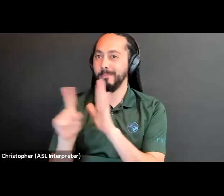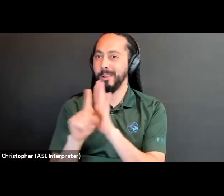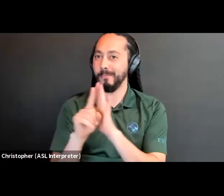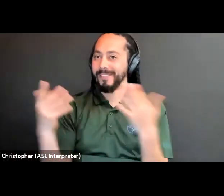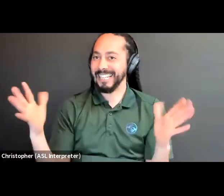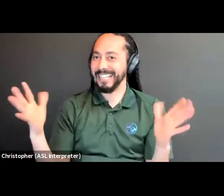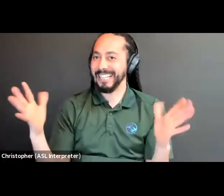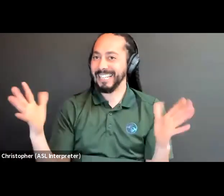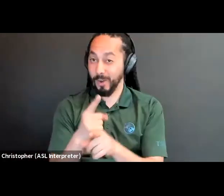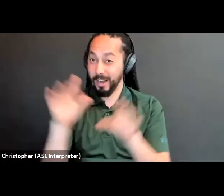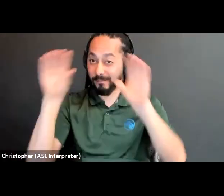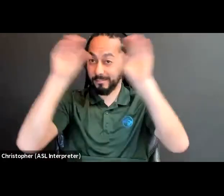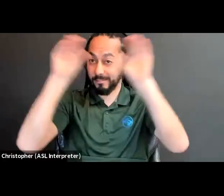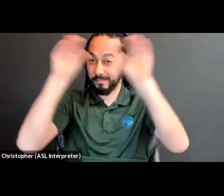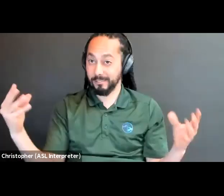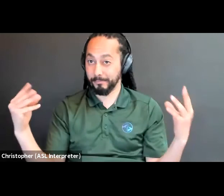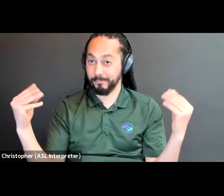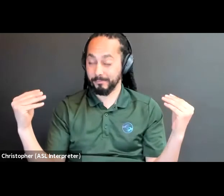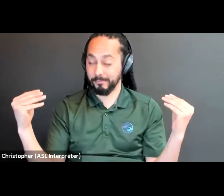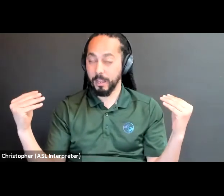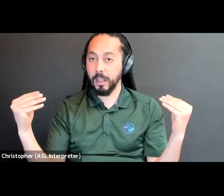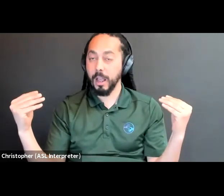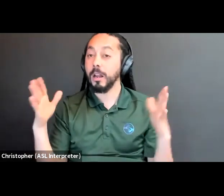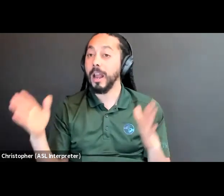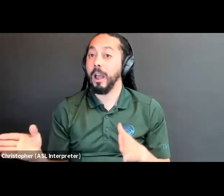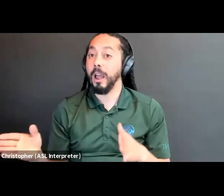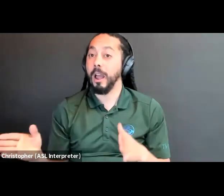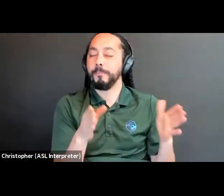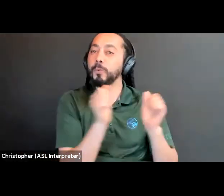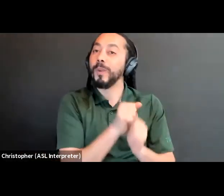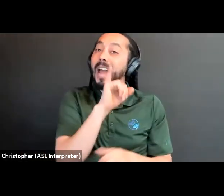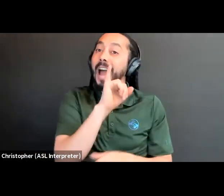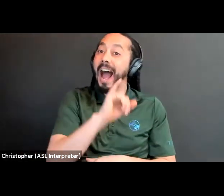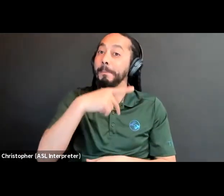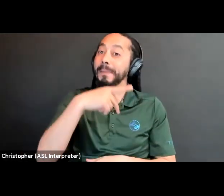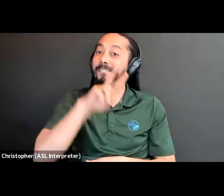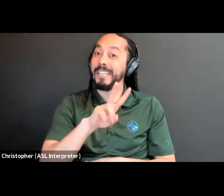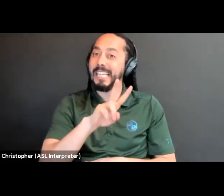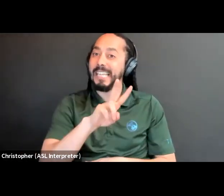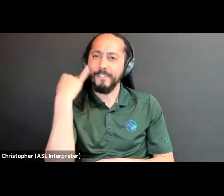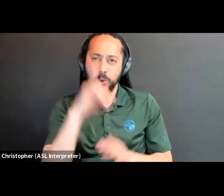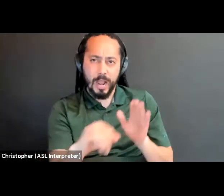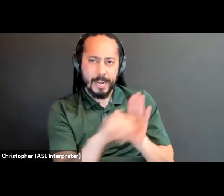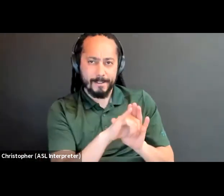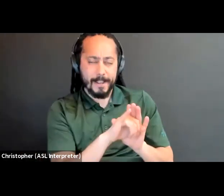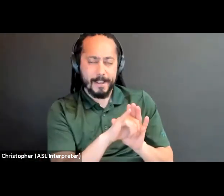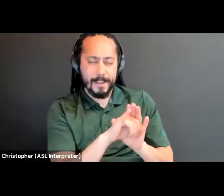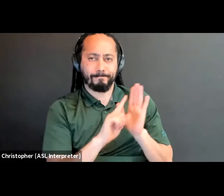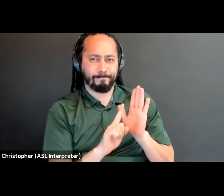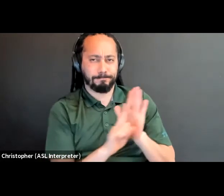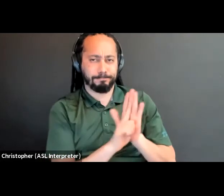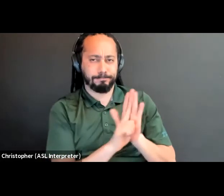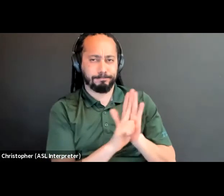so as with IPV, once you know intimate partner violence is an issue, all you're